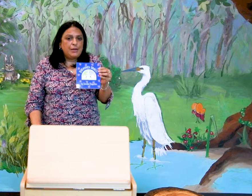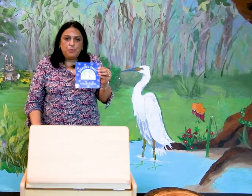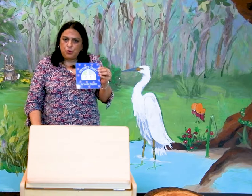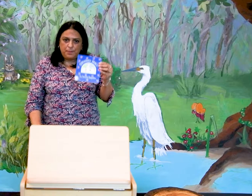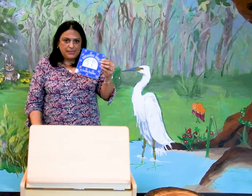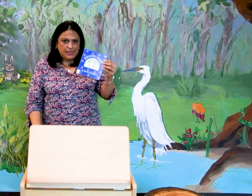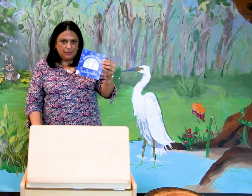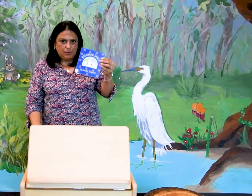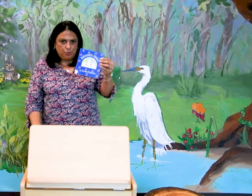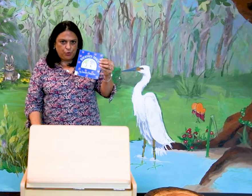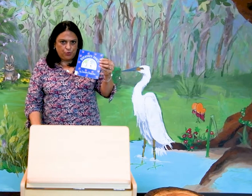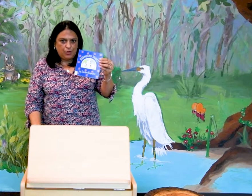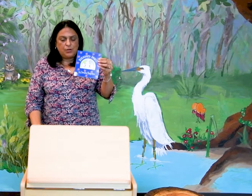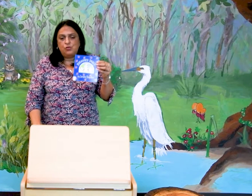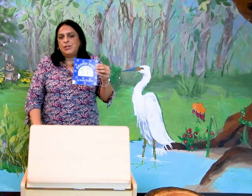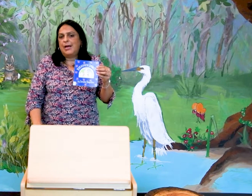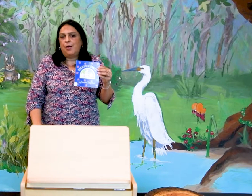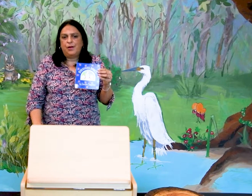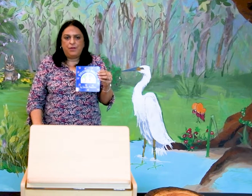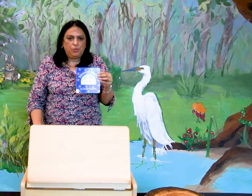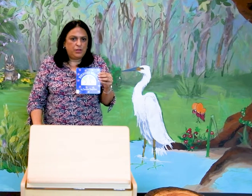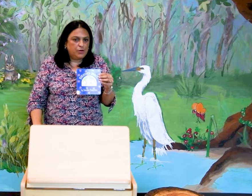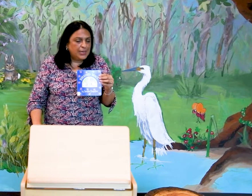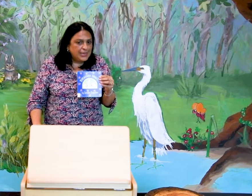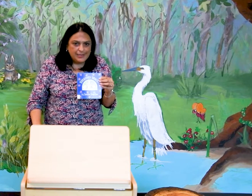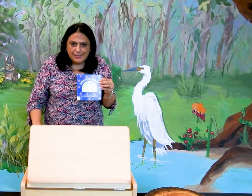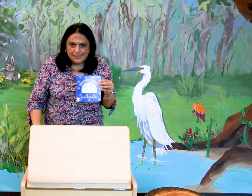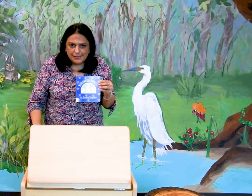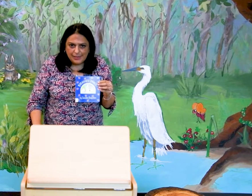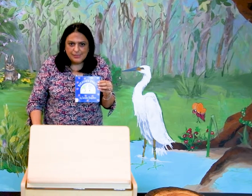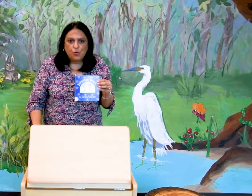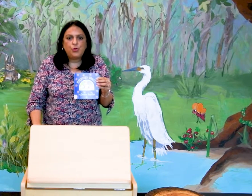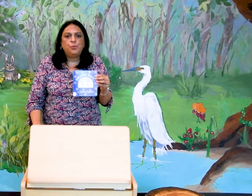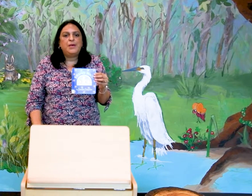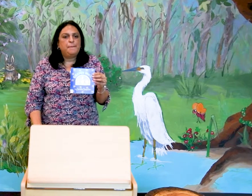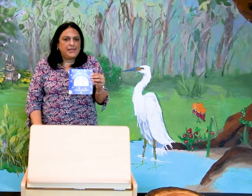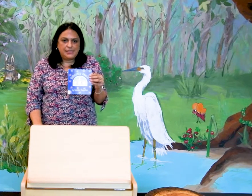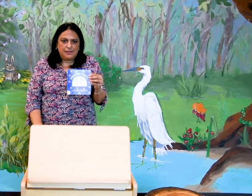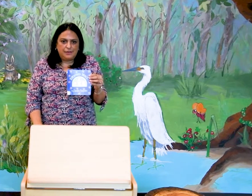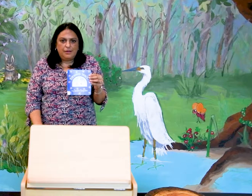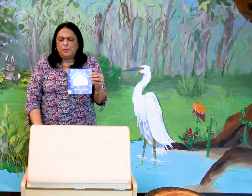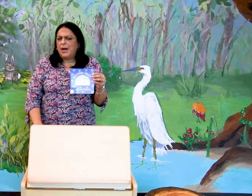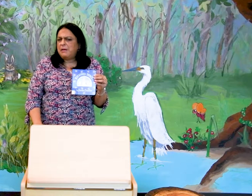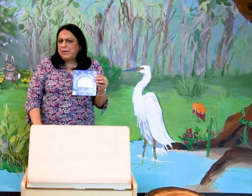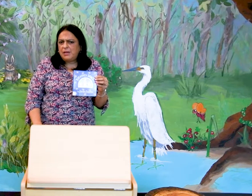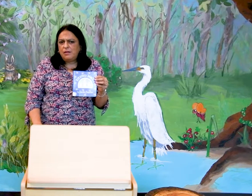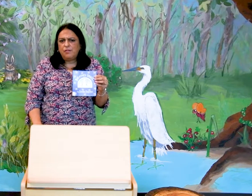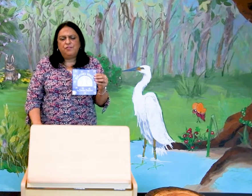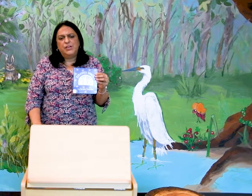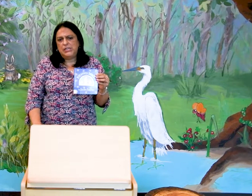book by Sandra Boynton that you check out and read with your kids is going to be amazing. Rhyming, fun.